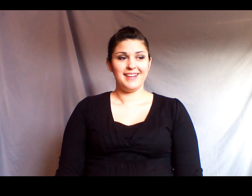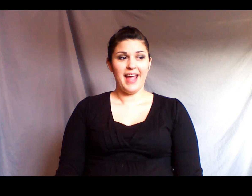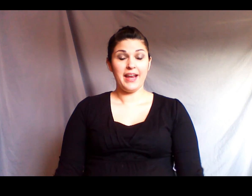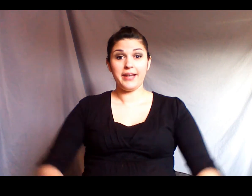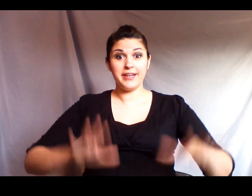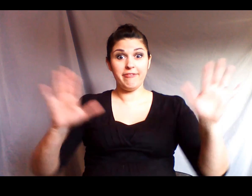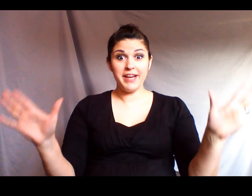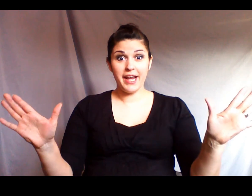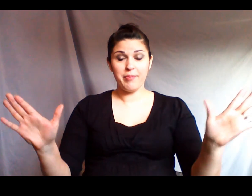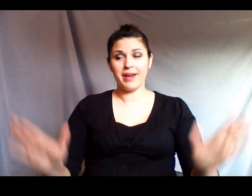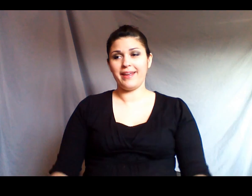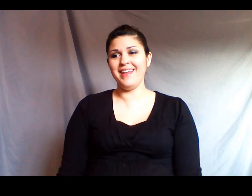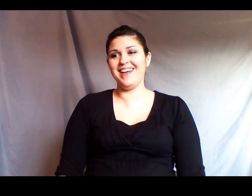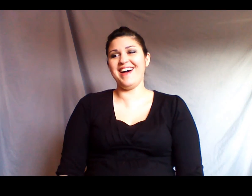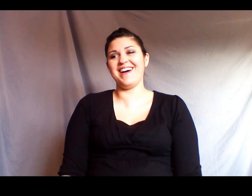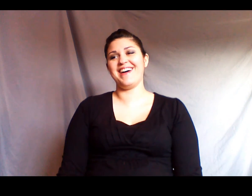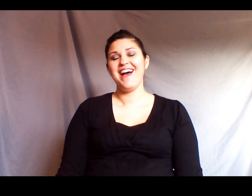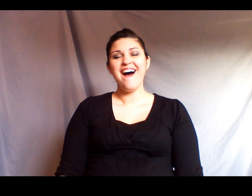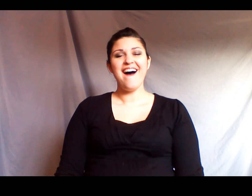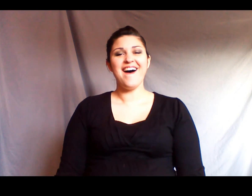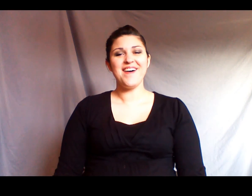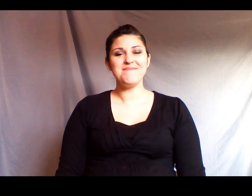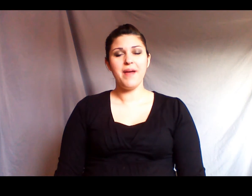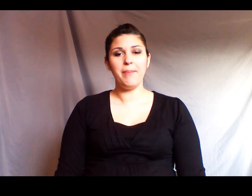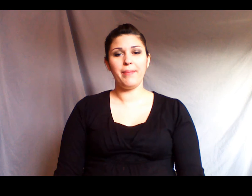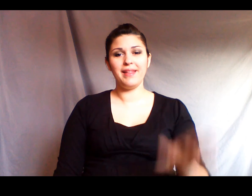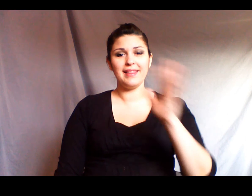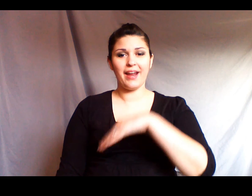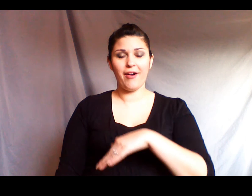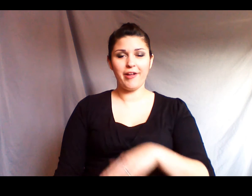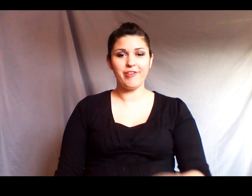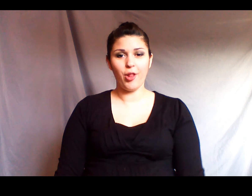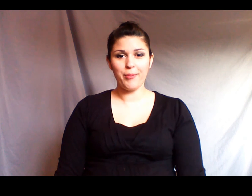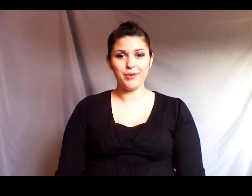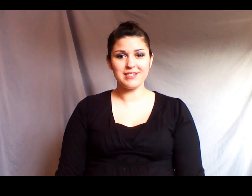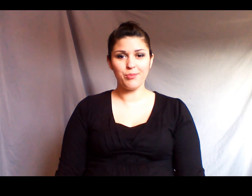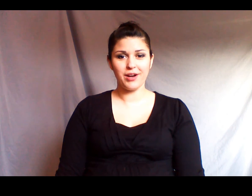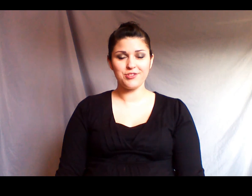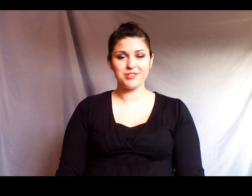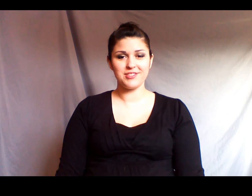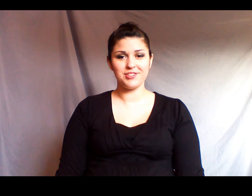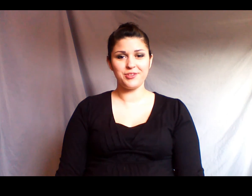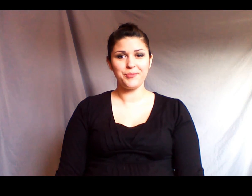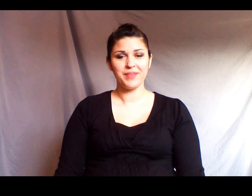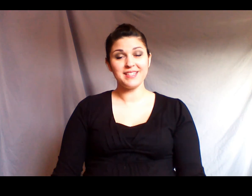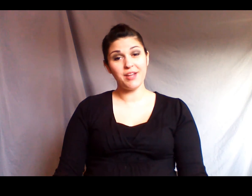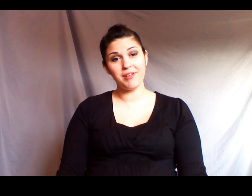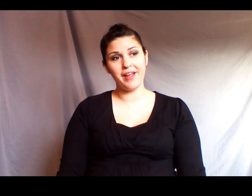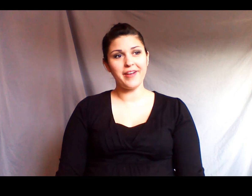And I didn't offend anybody. And maybe later on I'll follow up with some more countries to do, because they really are kind of